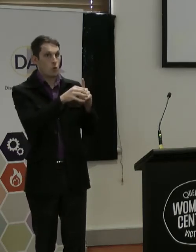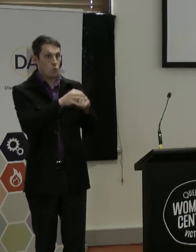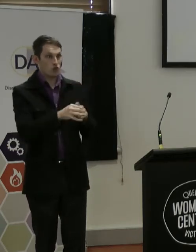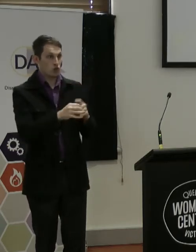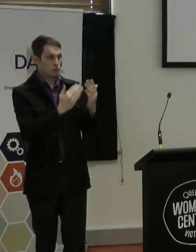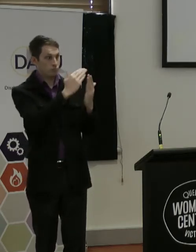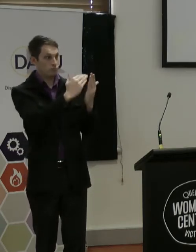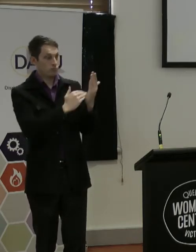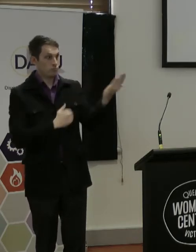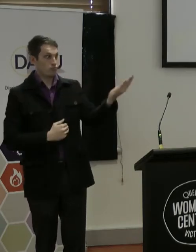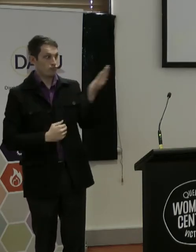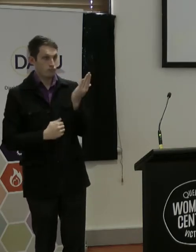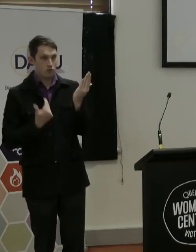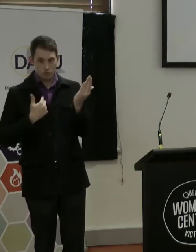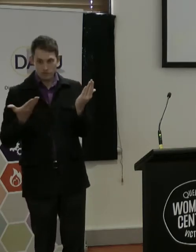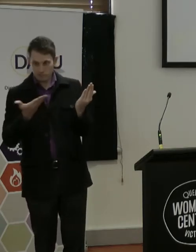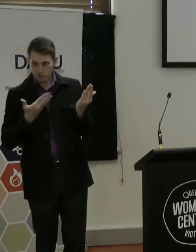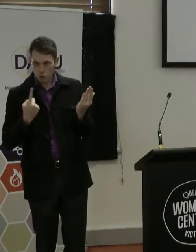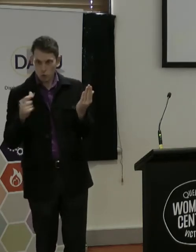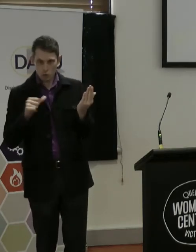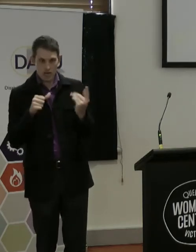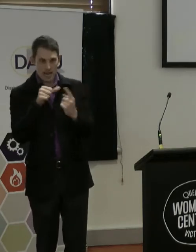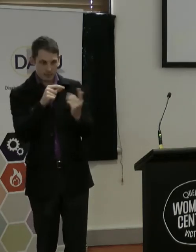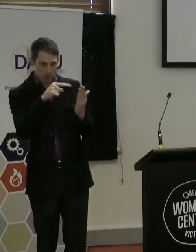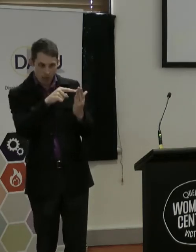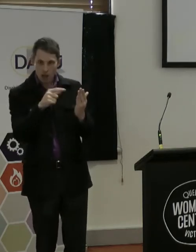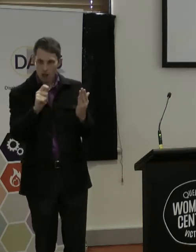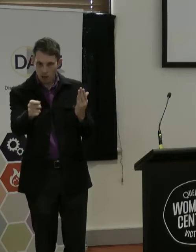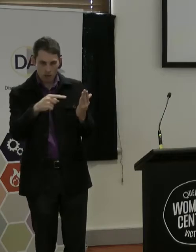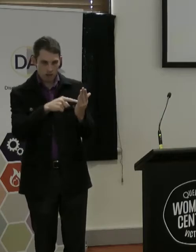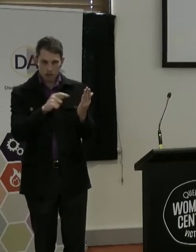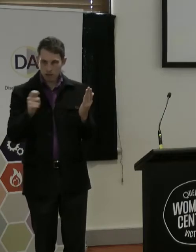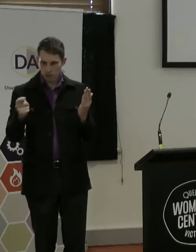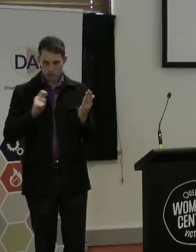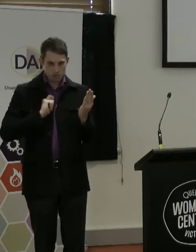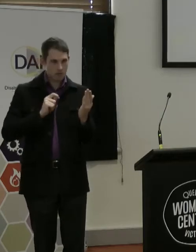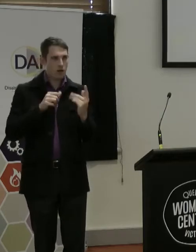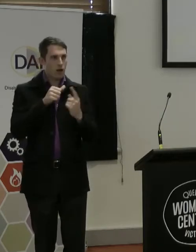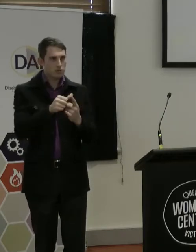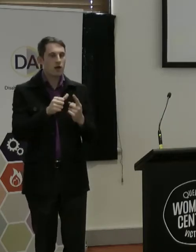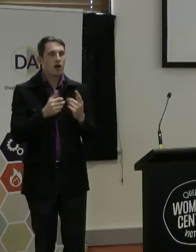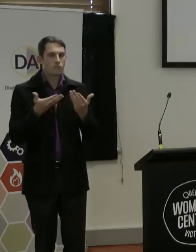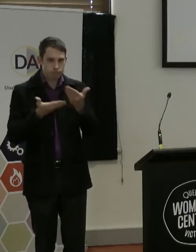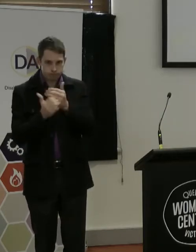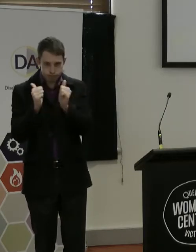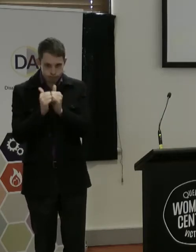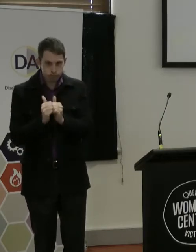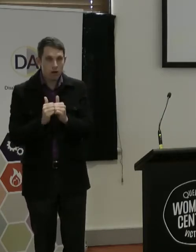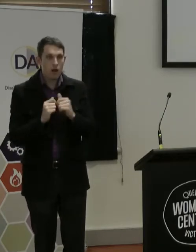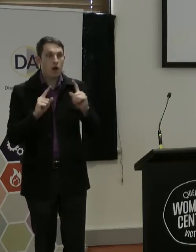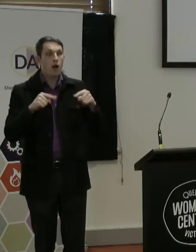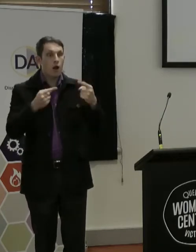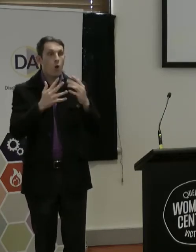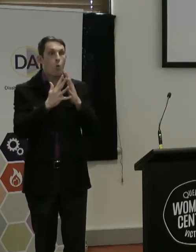each of the questions that had been asked, and then directed those accordingly. On the Wednesday, our delegation